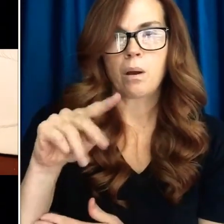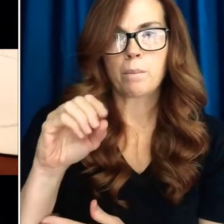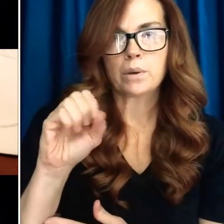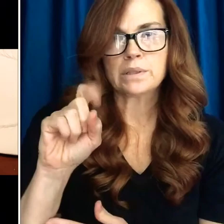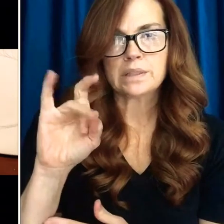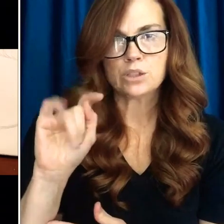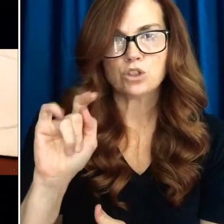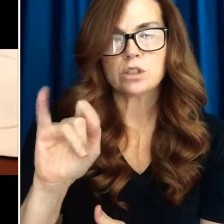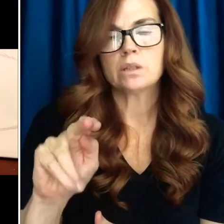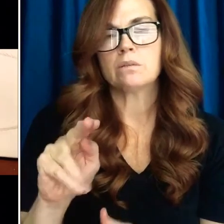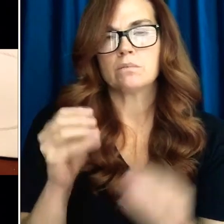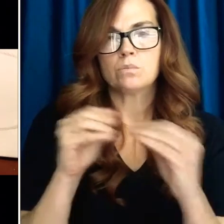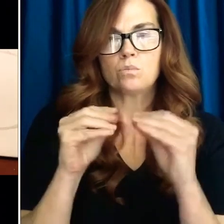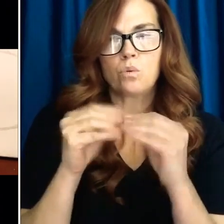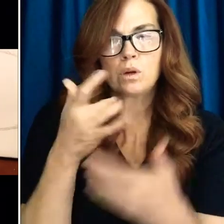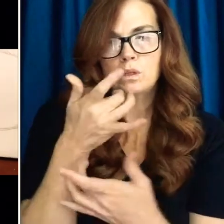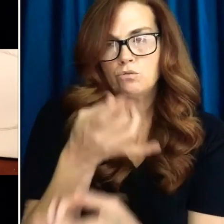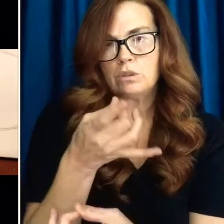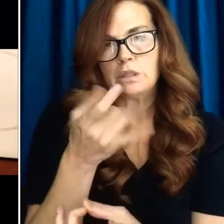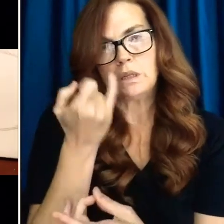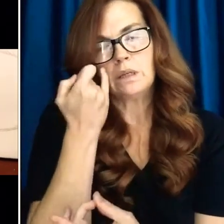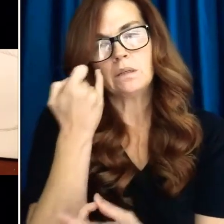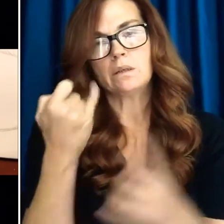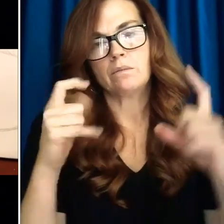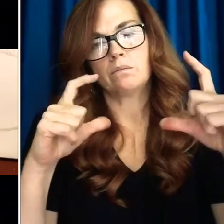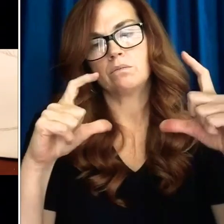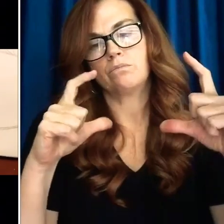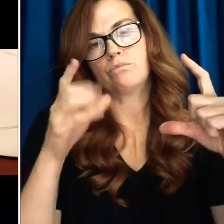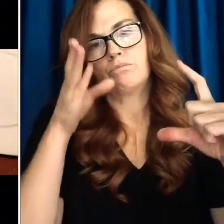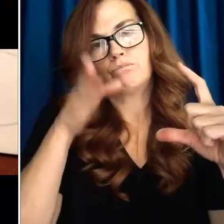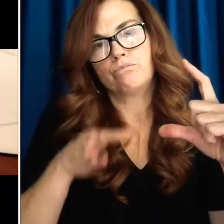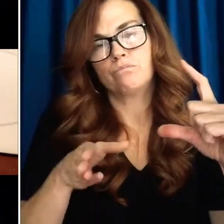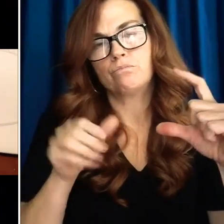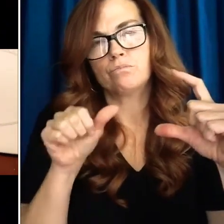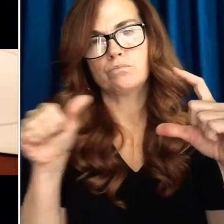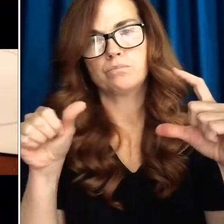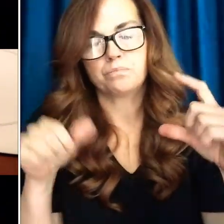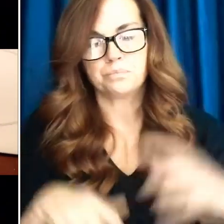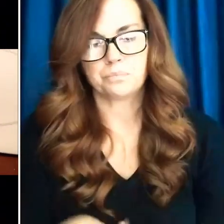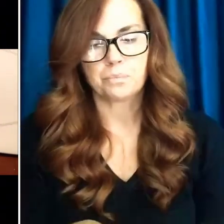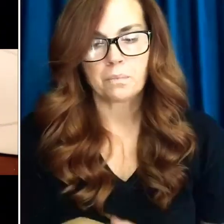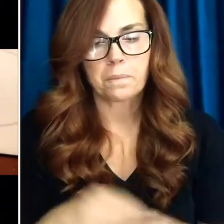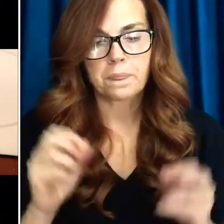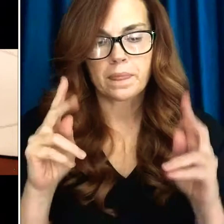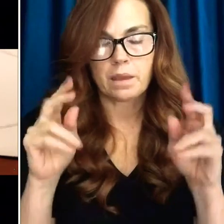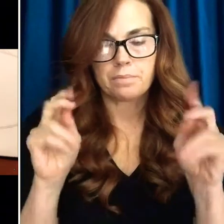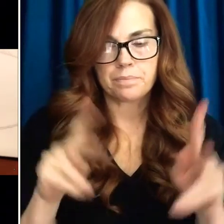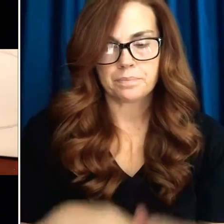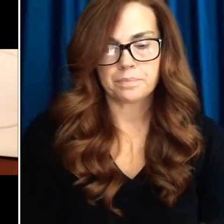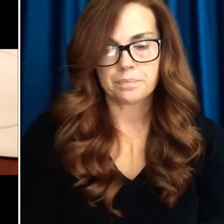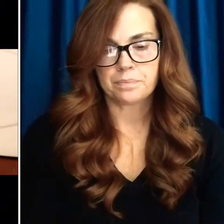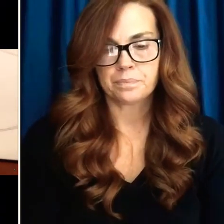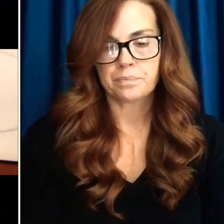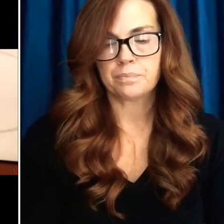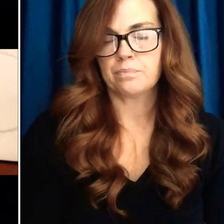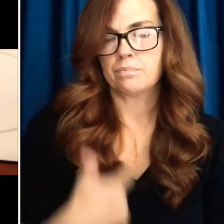Make sure I get some here at the corner. They're typically longer. Okay, so let me look at